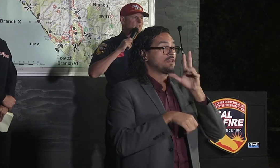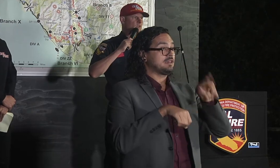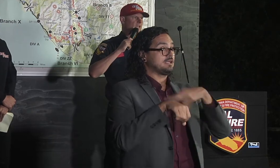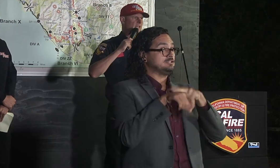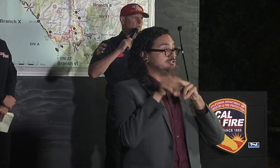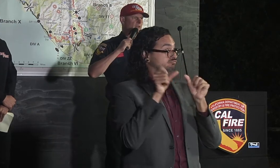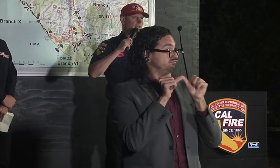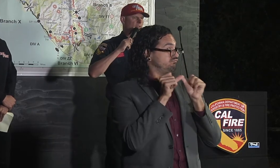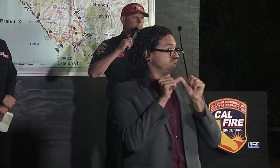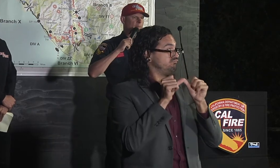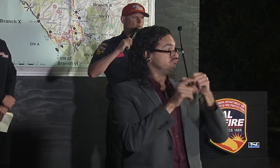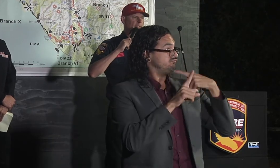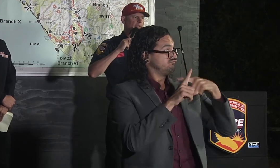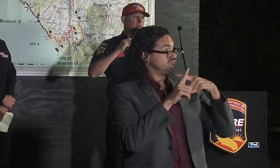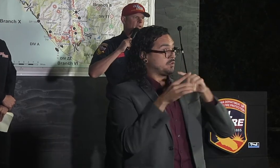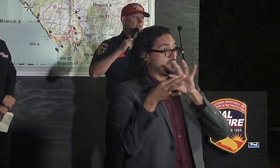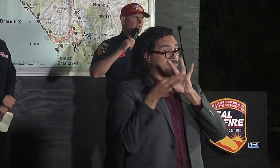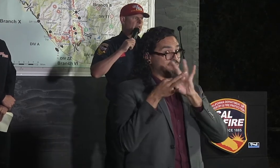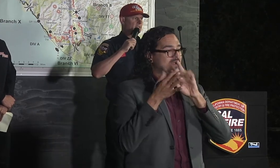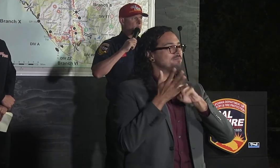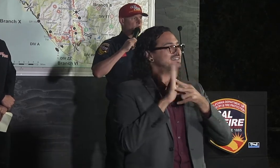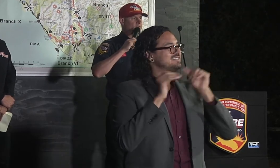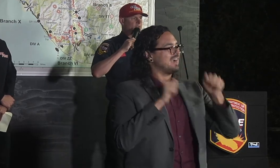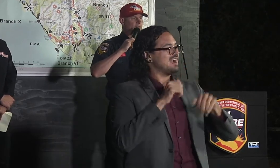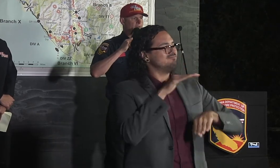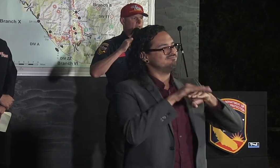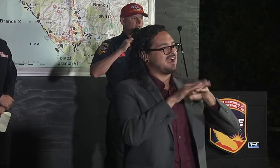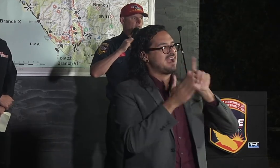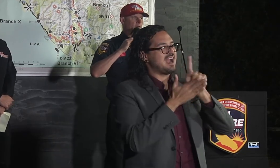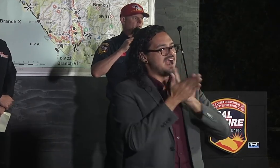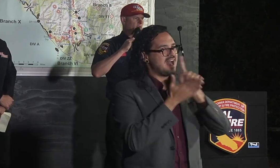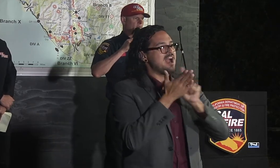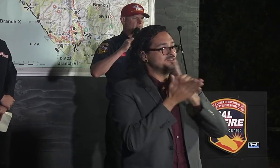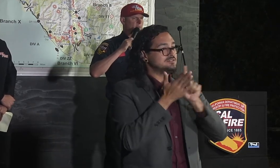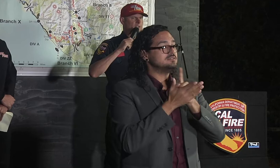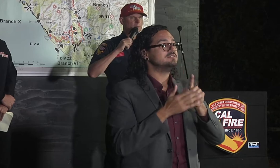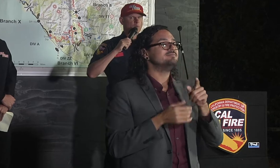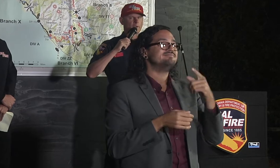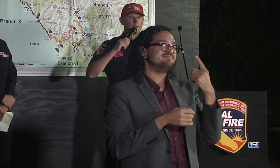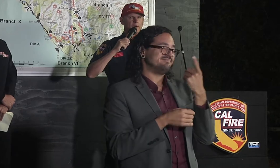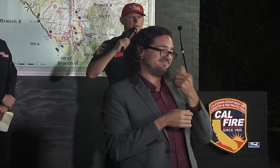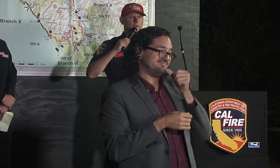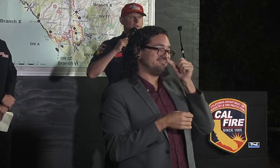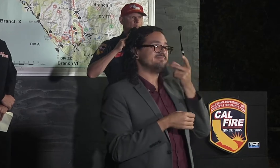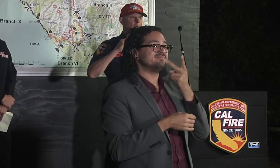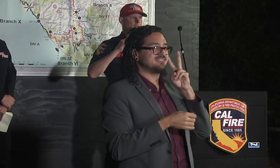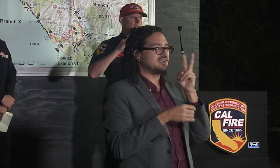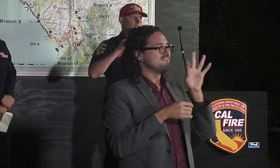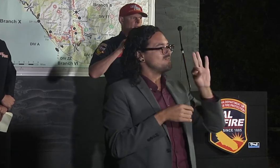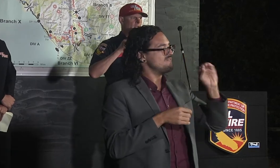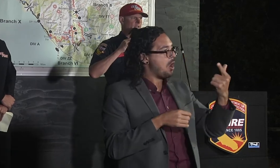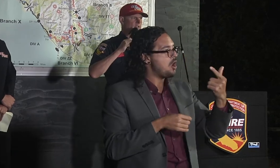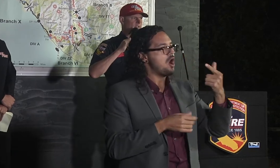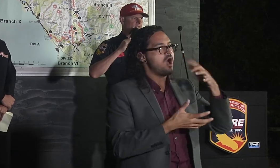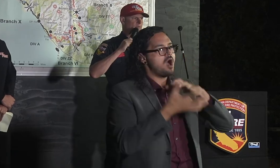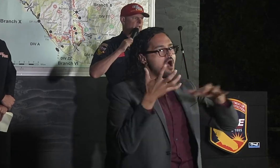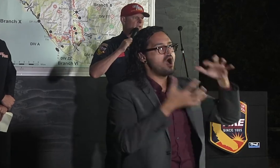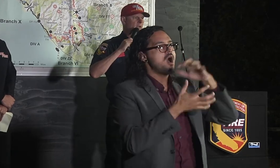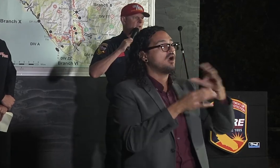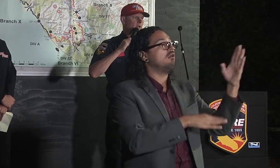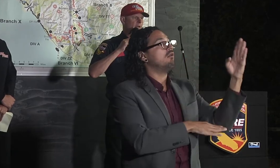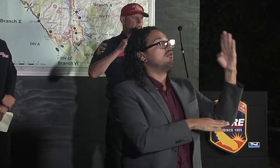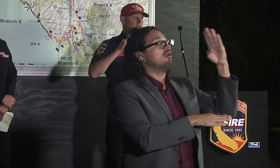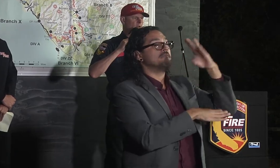time. Past few days, we've had a thick marine layer. It hasn't burned off till late. Our aircraft, as I mentioned before, cannot work in those type of conditions